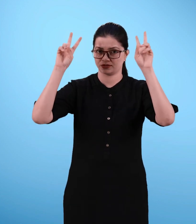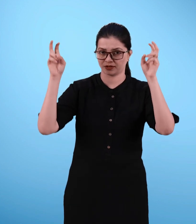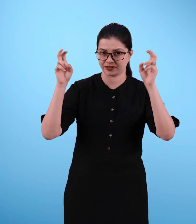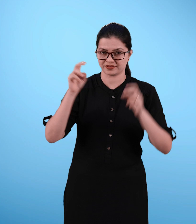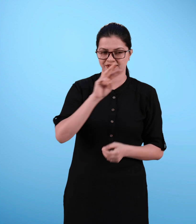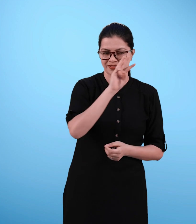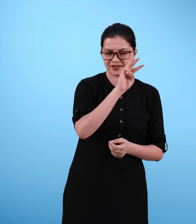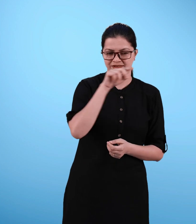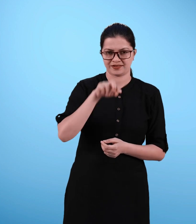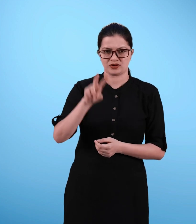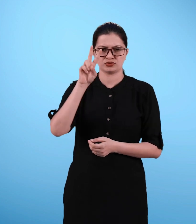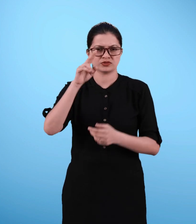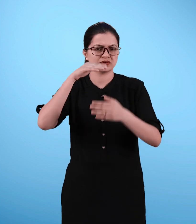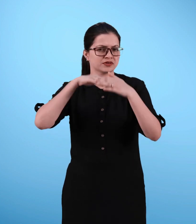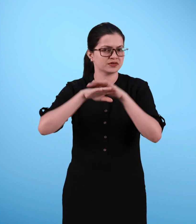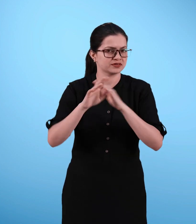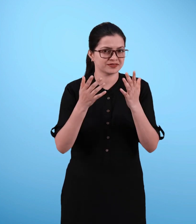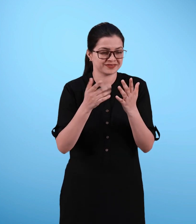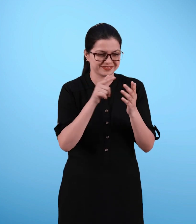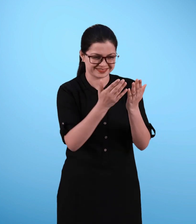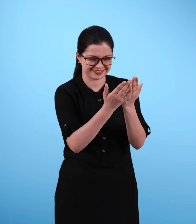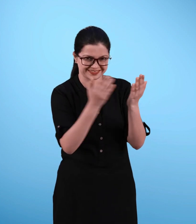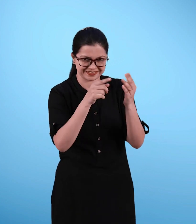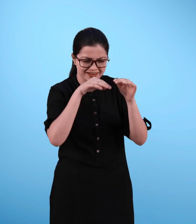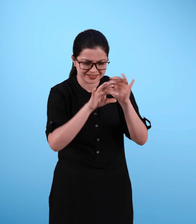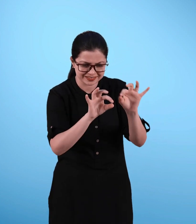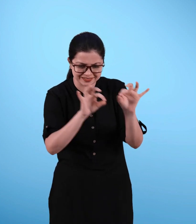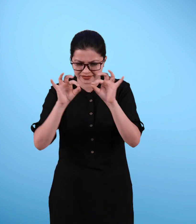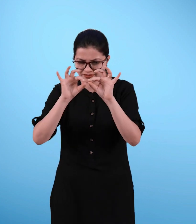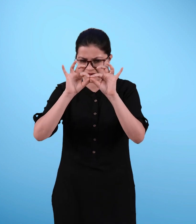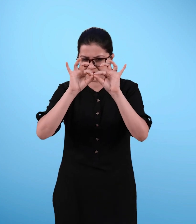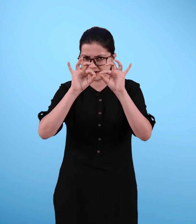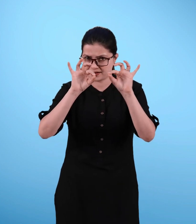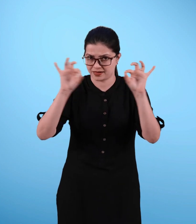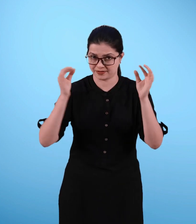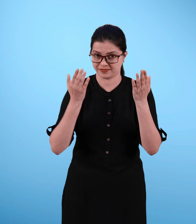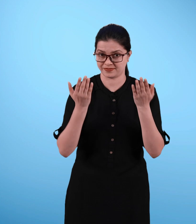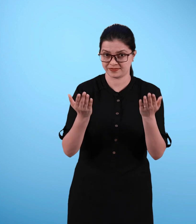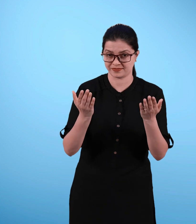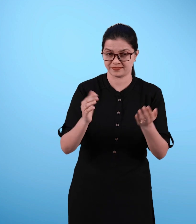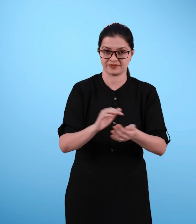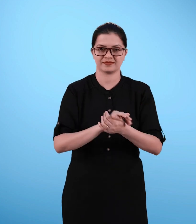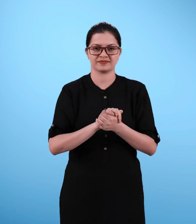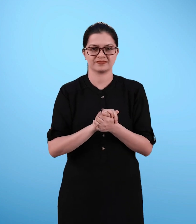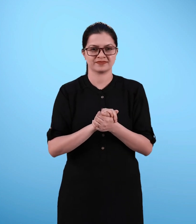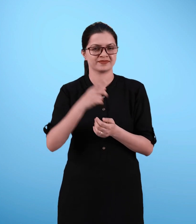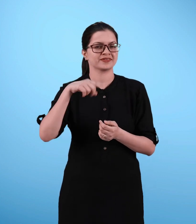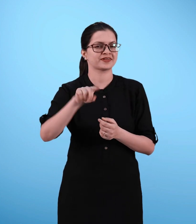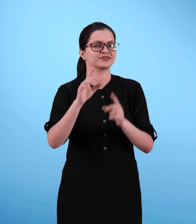3.2. Take out a yarn from a piece of cotton Fiber. fabric. Place this piece of yarn on the table. Activity